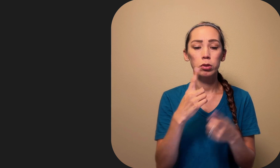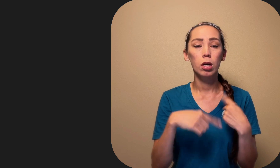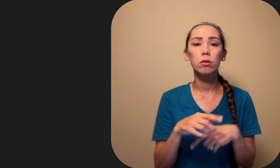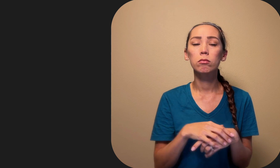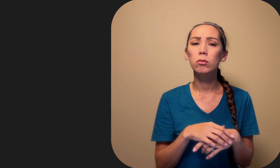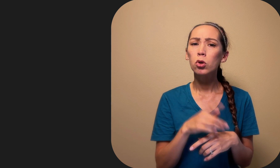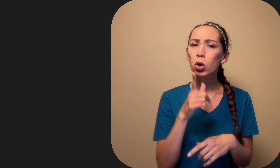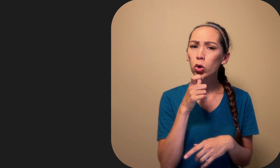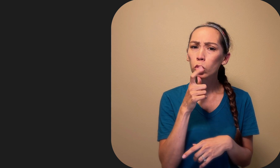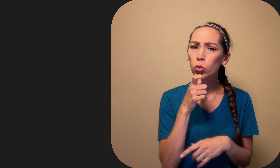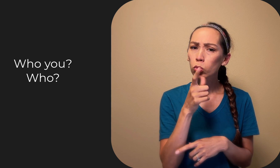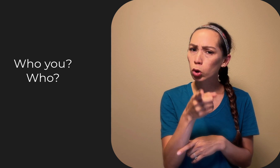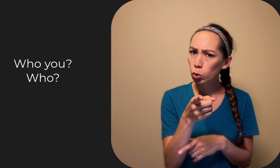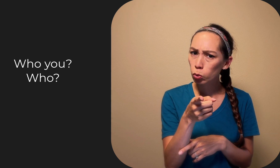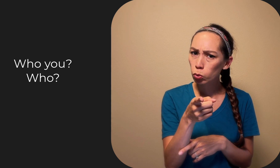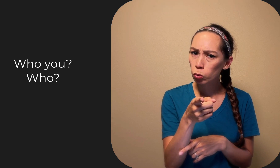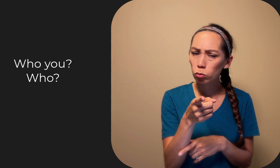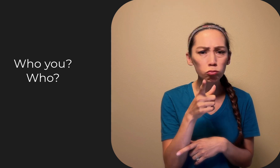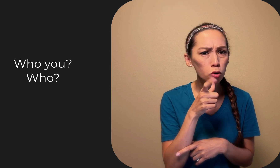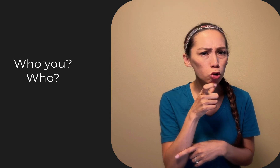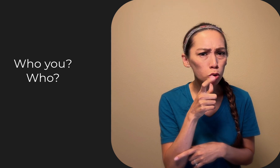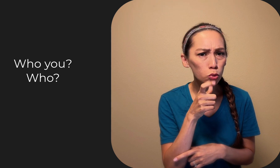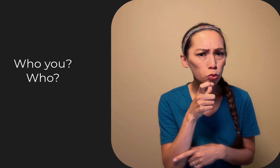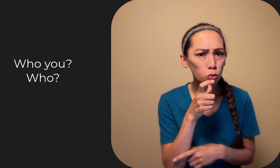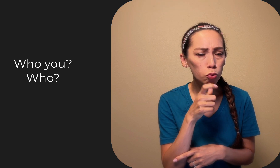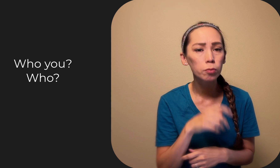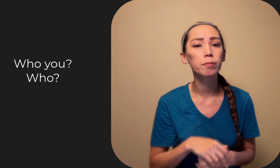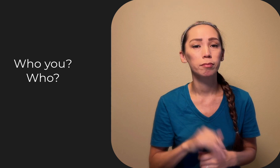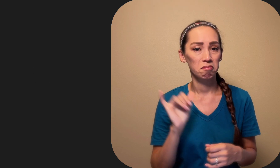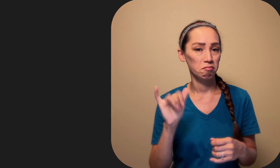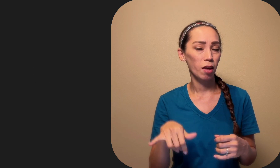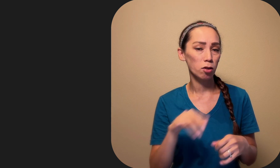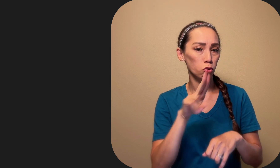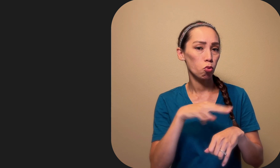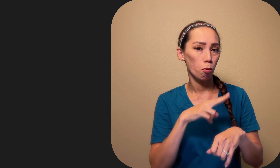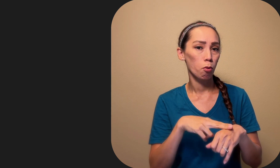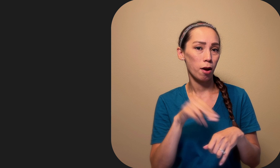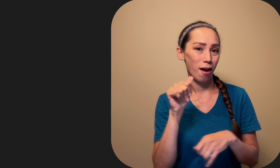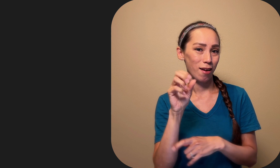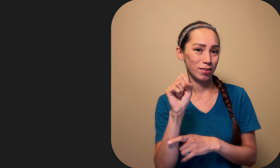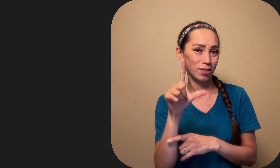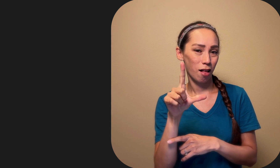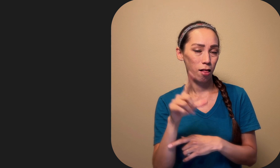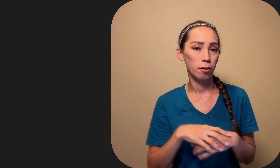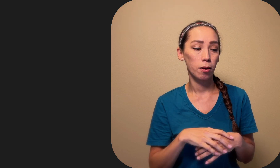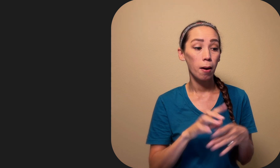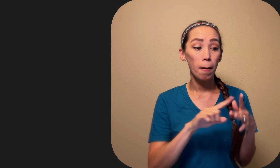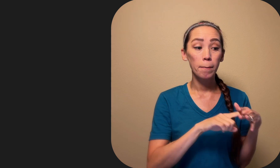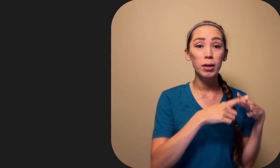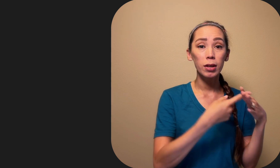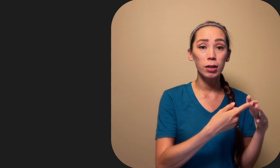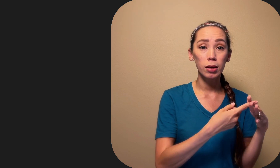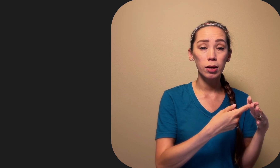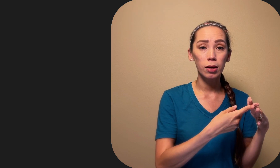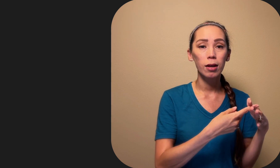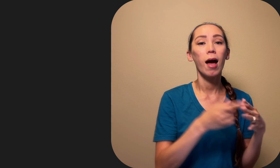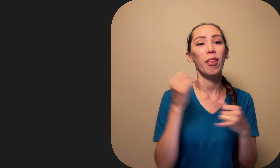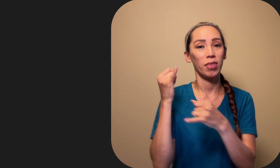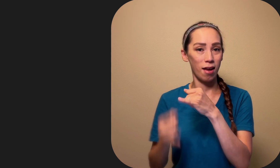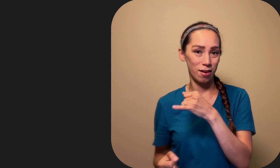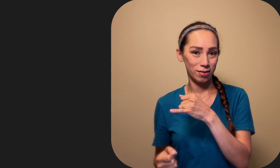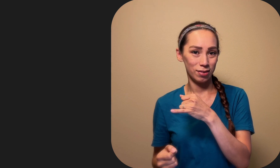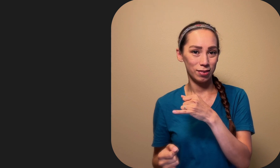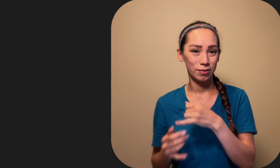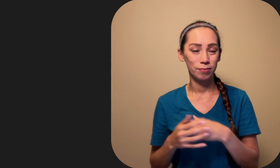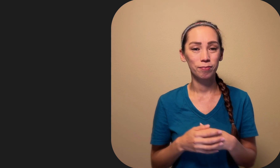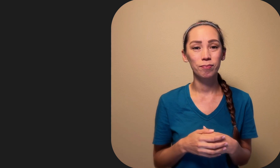sign, who you, who. That would be typical. You would sign the beginning and at